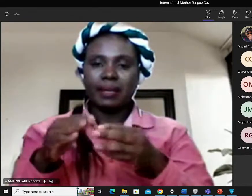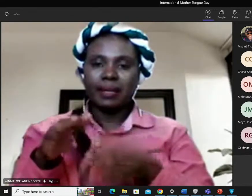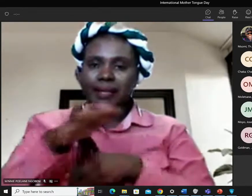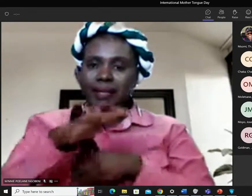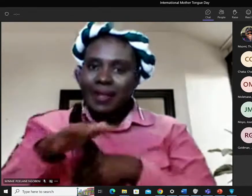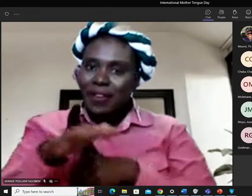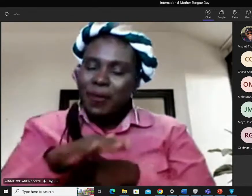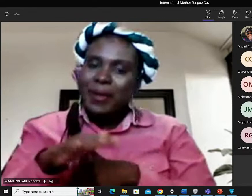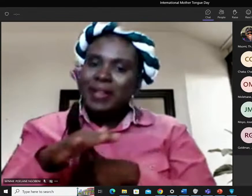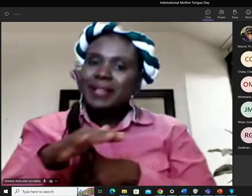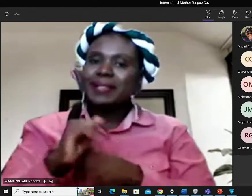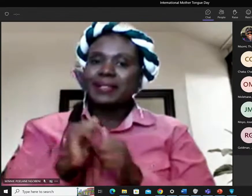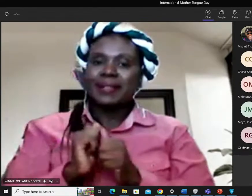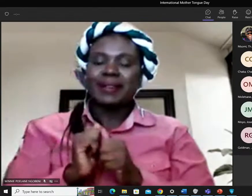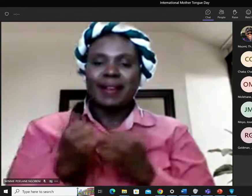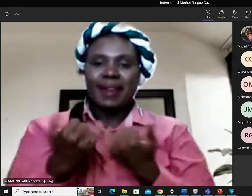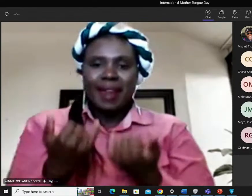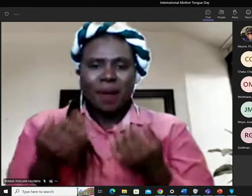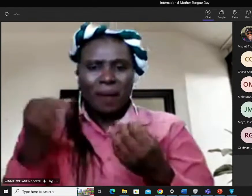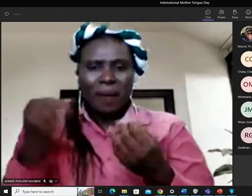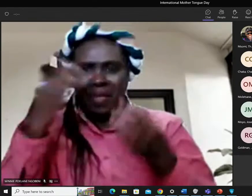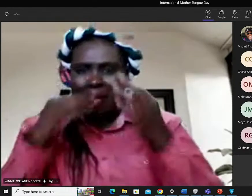have students that are younger. They've